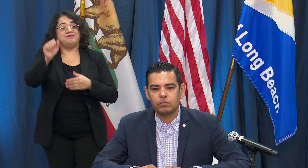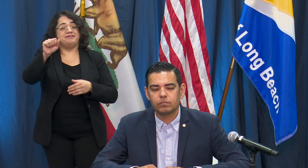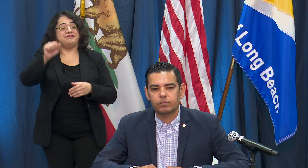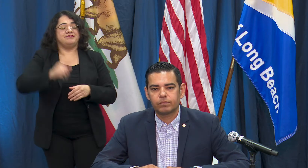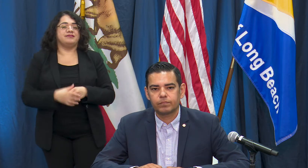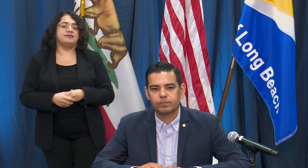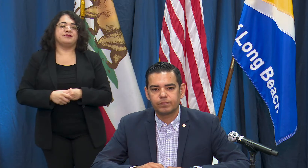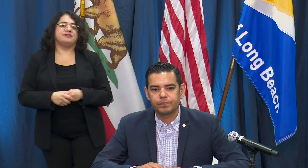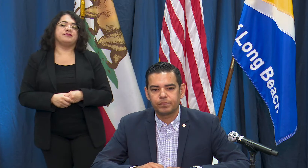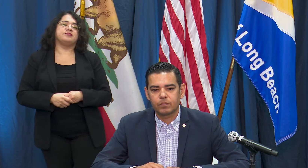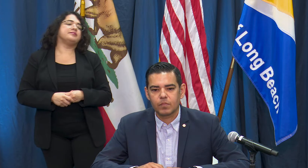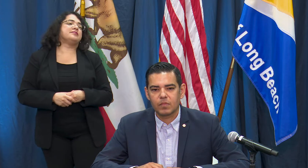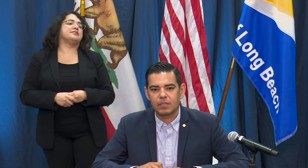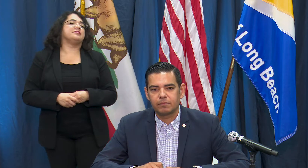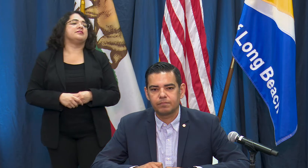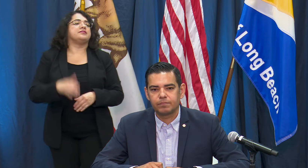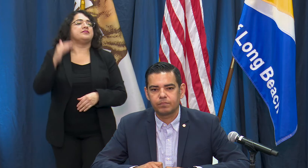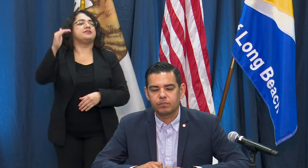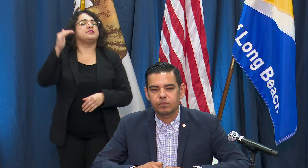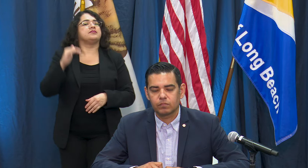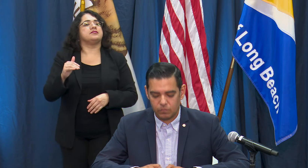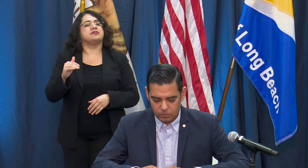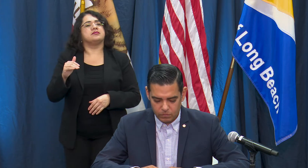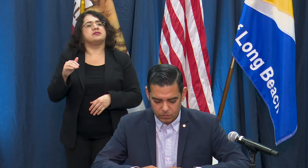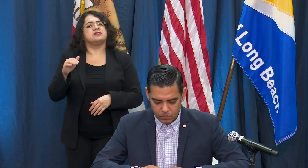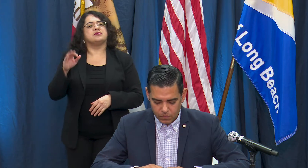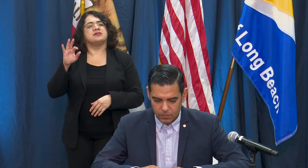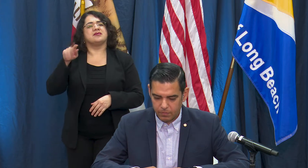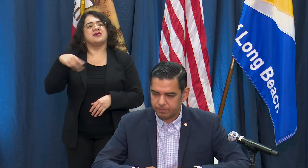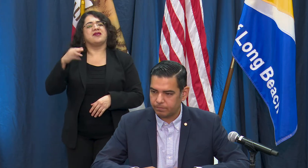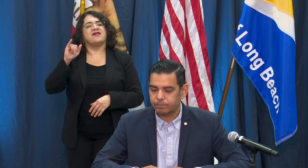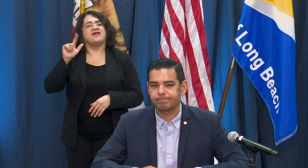All right. The next question is from Philip Zonkel. Philip, go ahead.